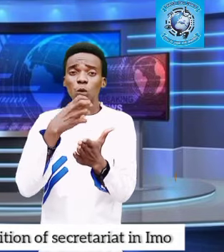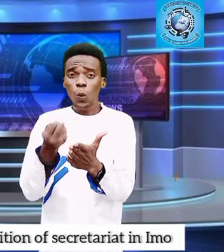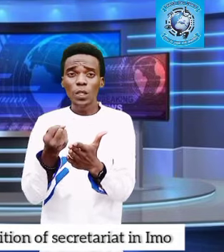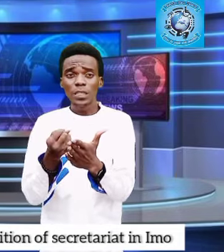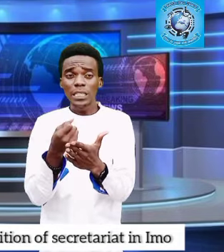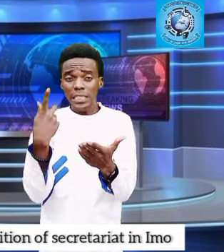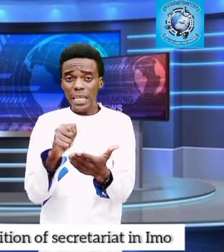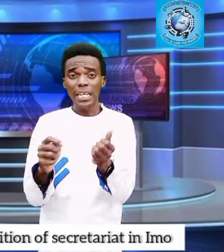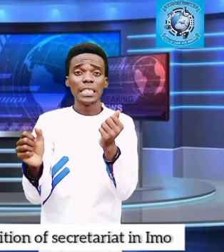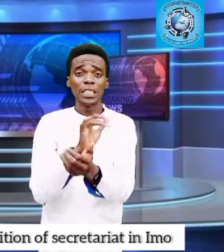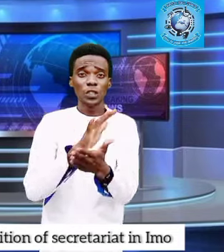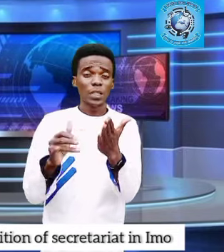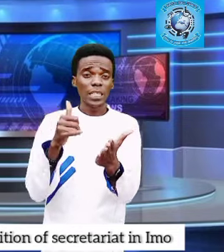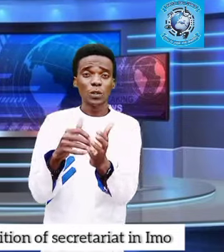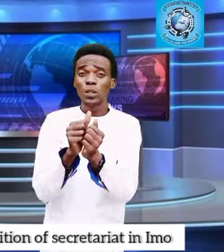the association.